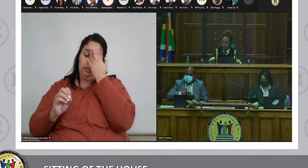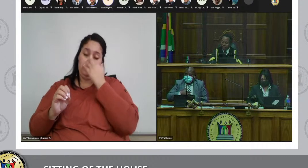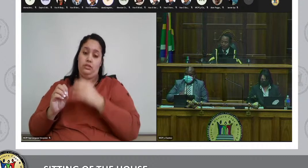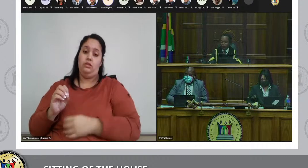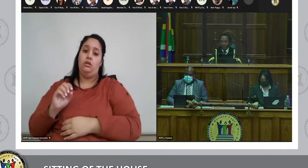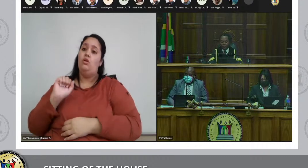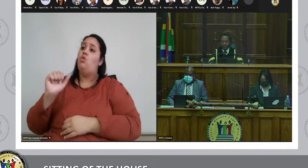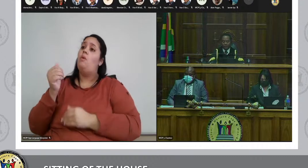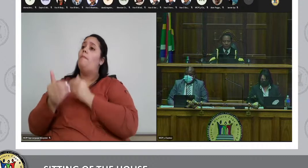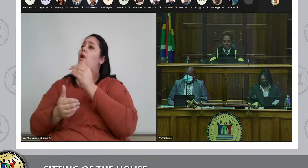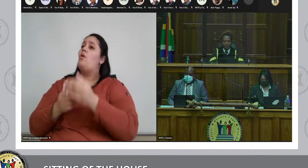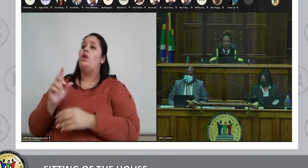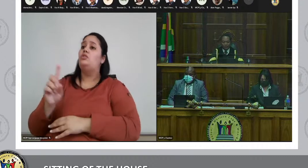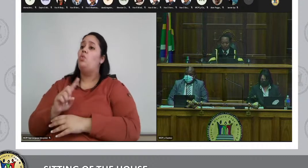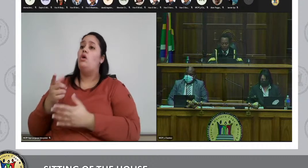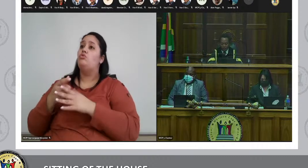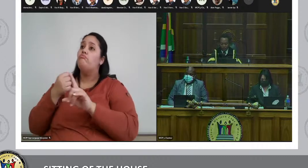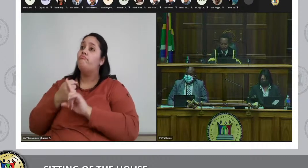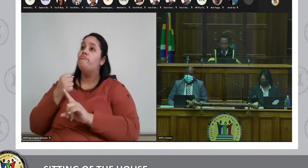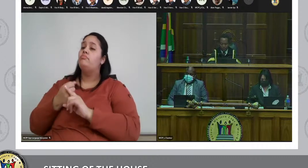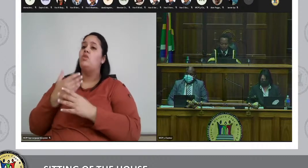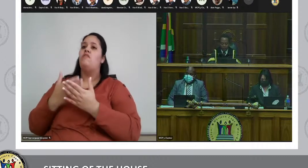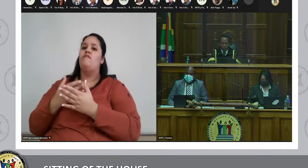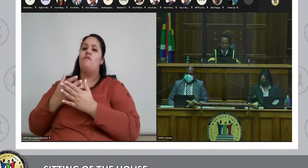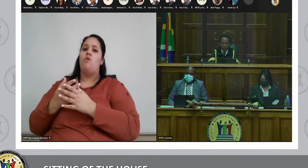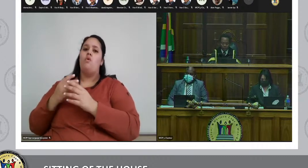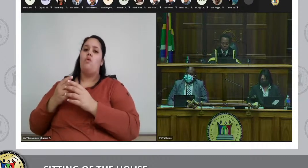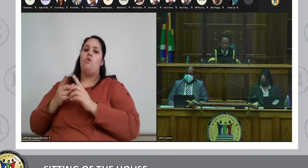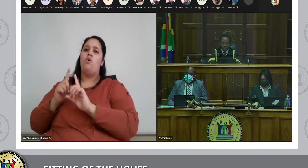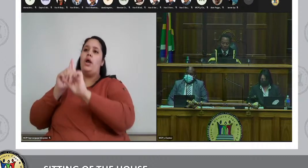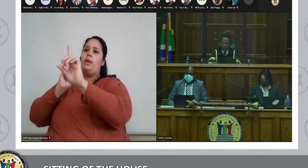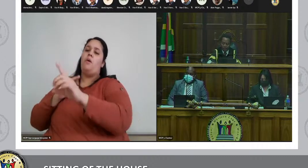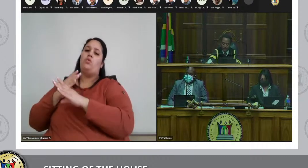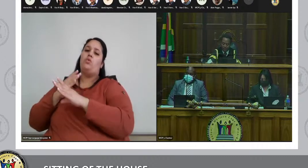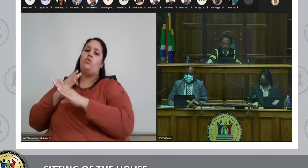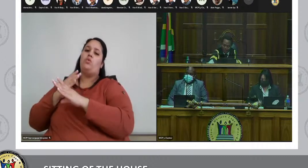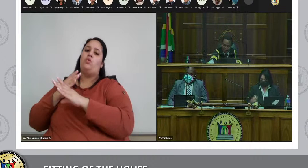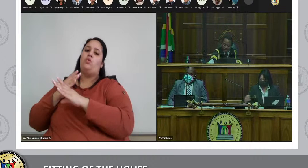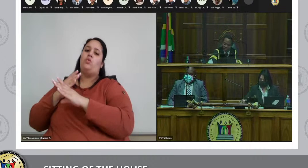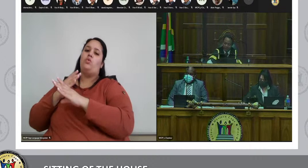the progress been on lobbying for the remote working visa? Thank you.